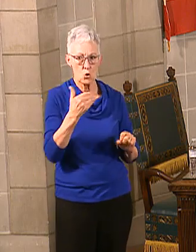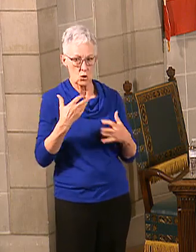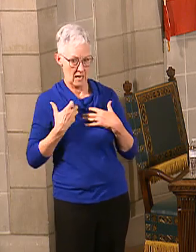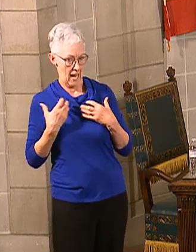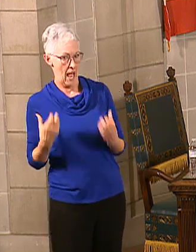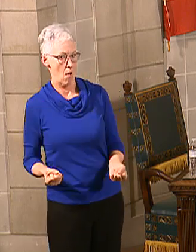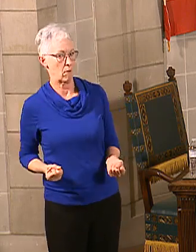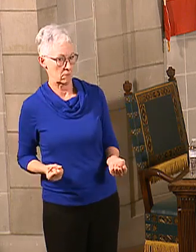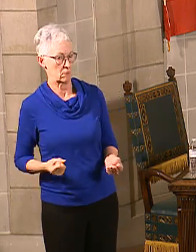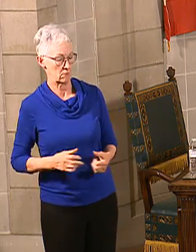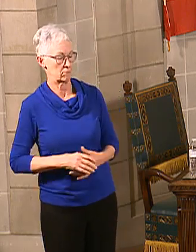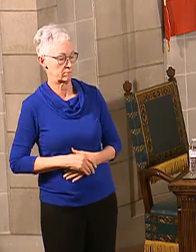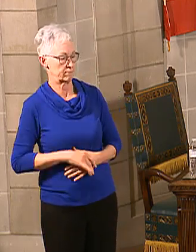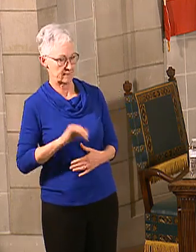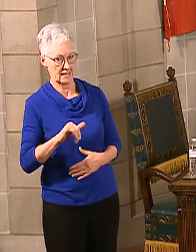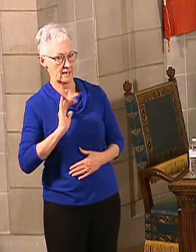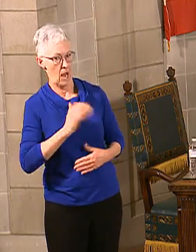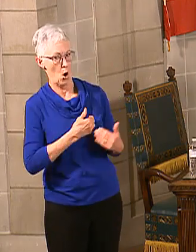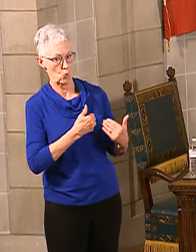safe.